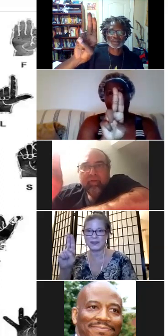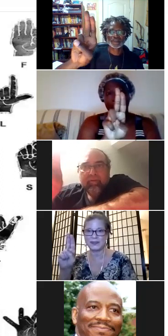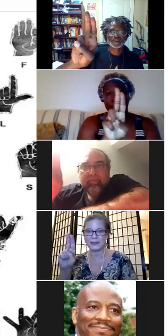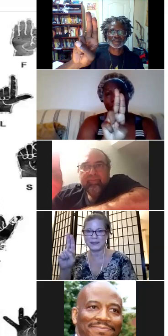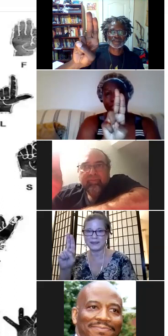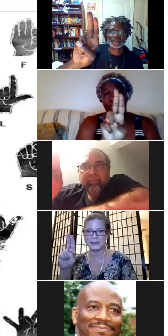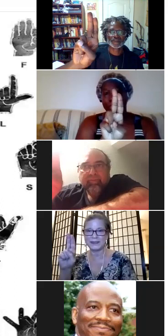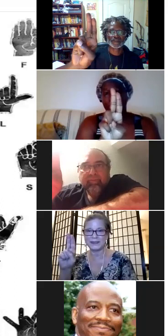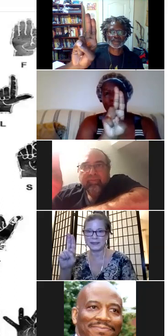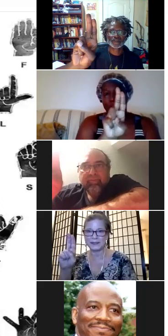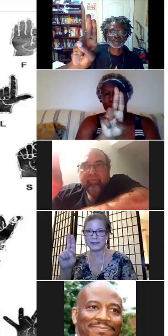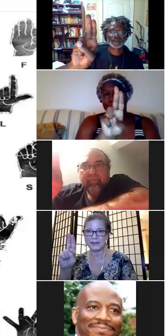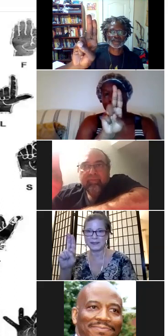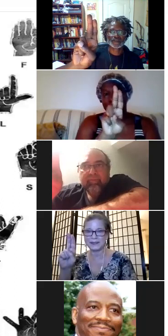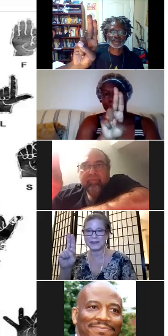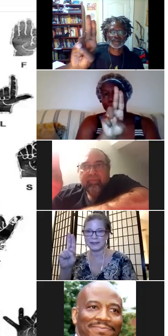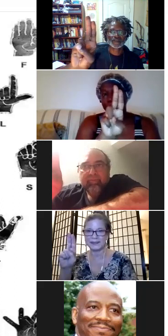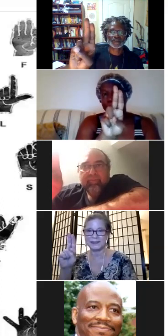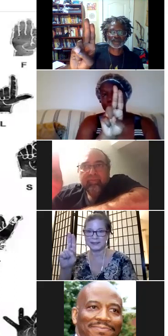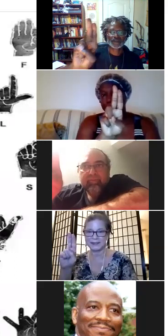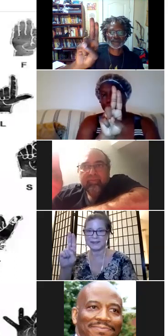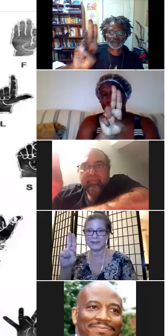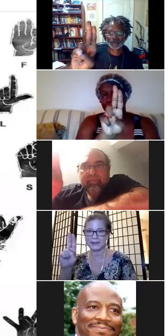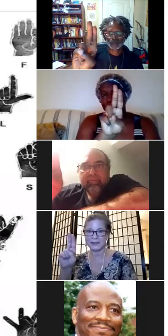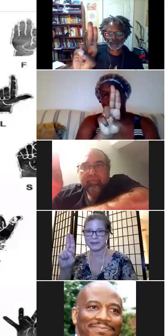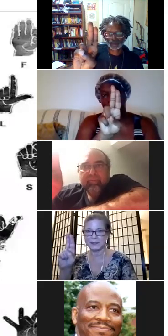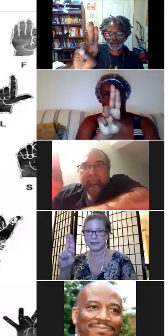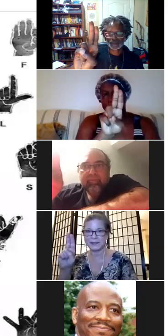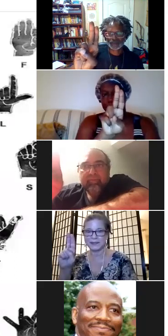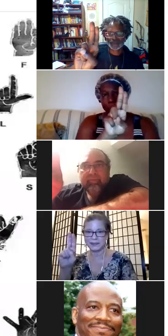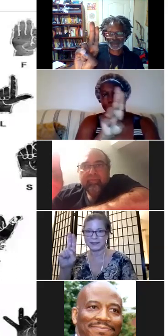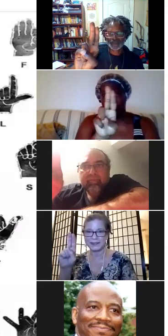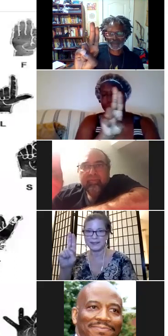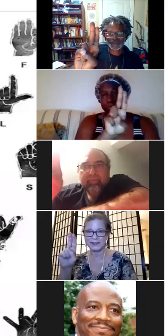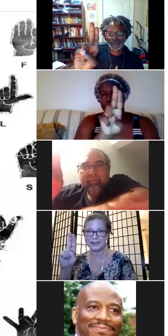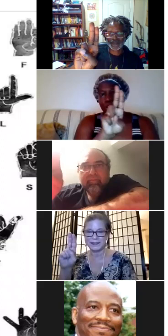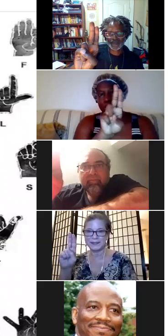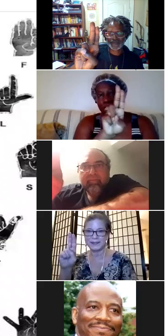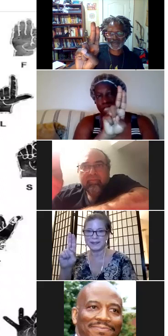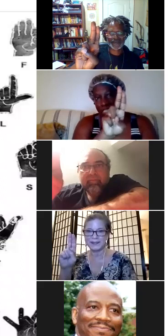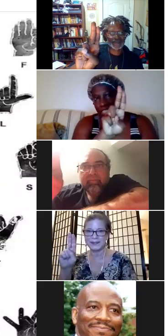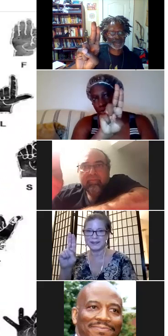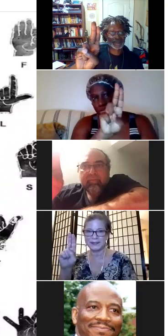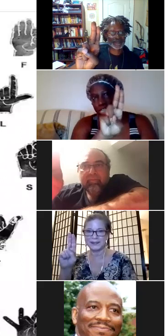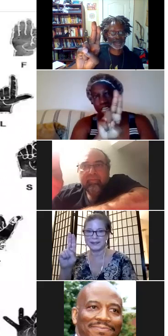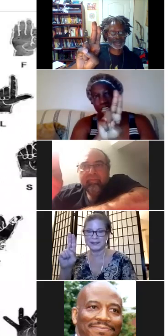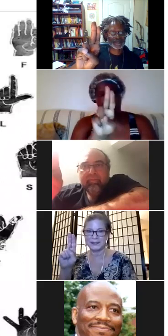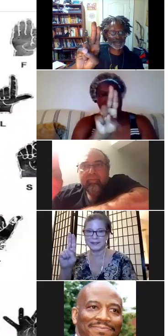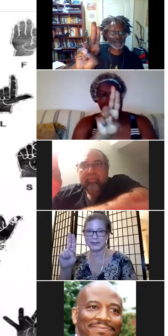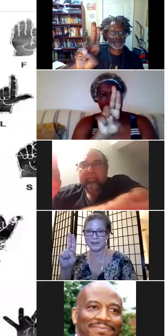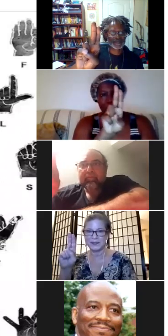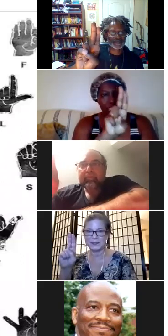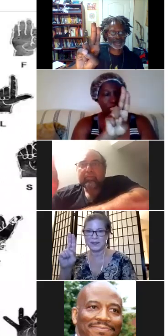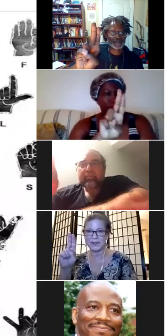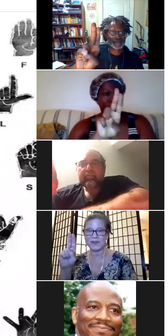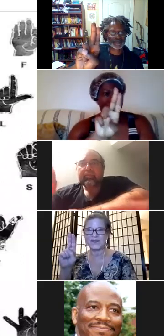Together, yeah. Make sure that it's together, touching each other. I heard that this is the real sign for